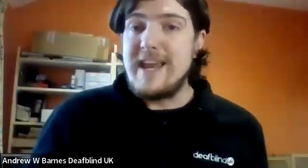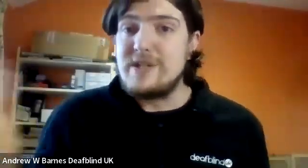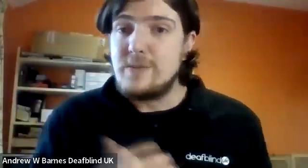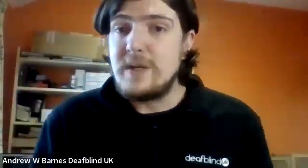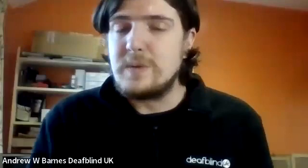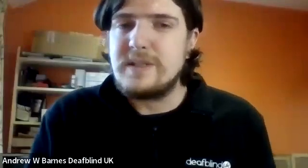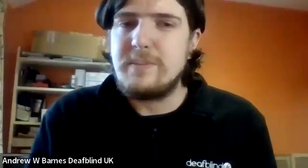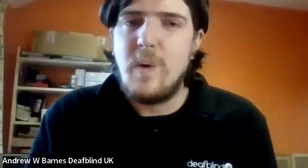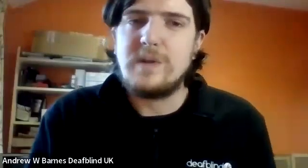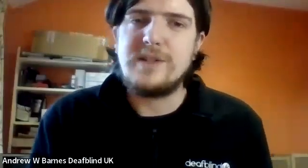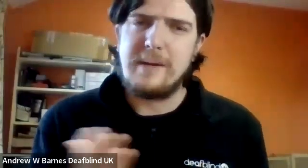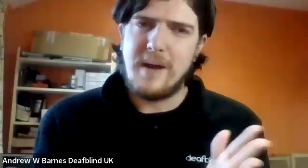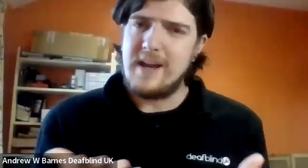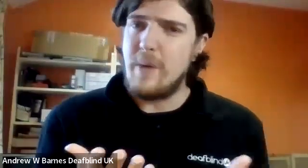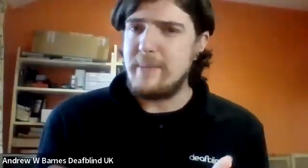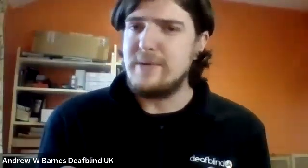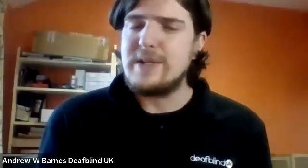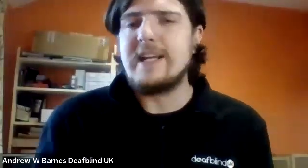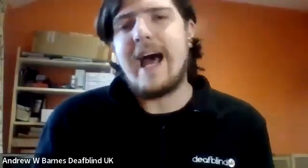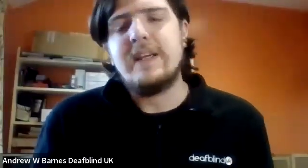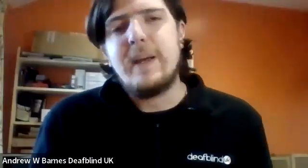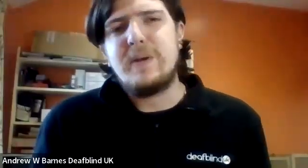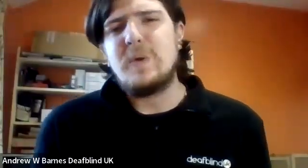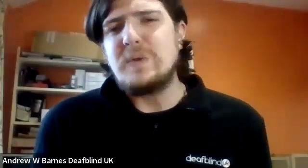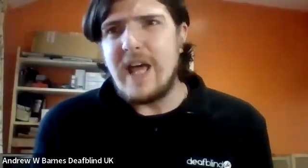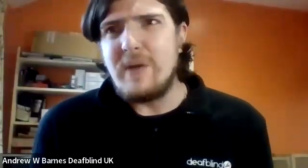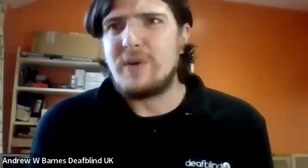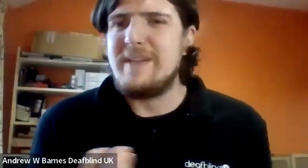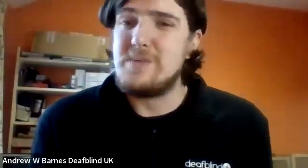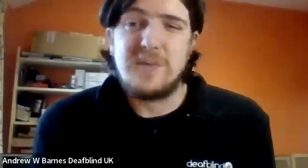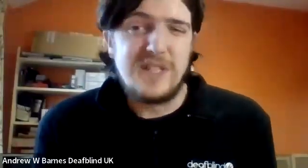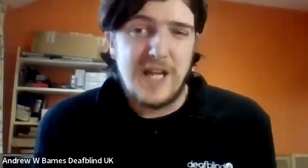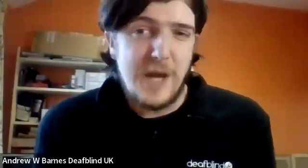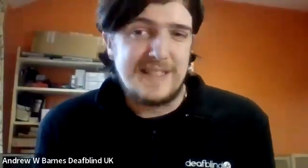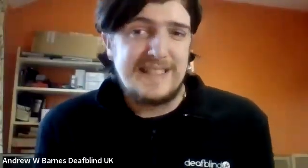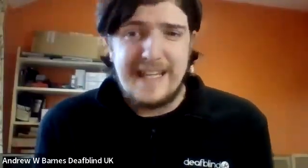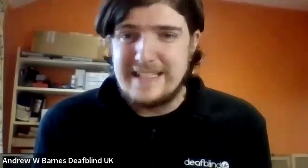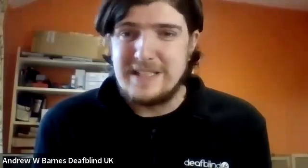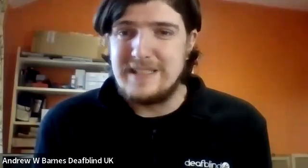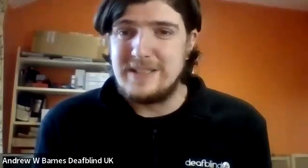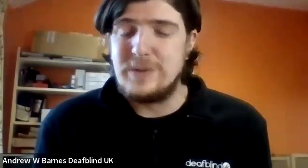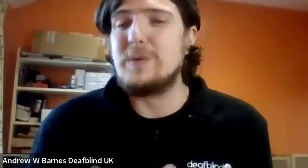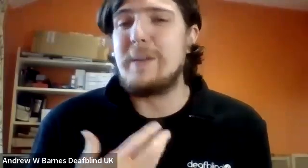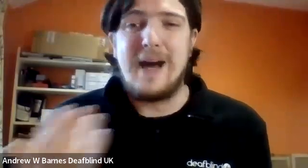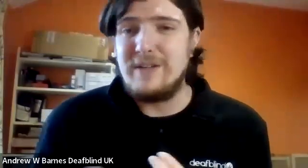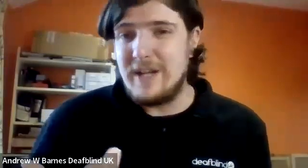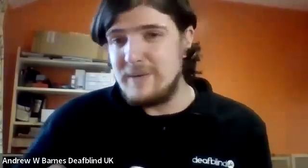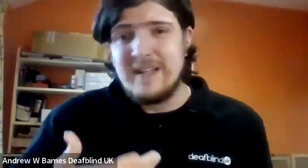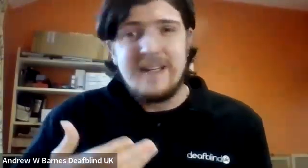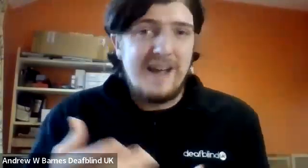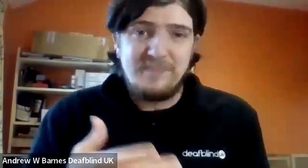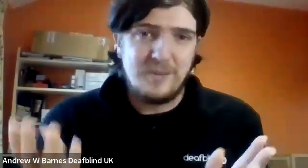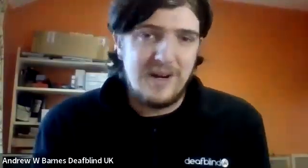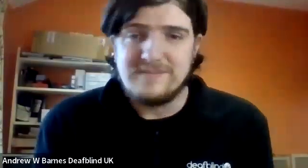age range that we all support. So that's partly why we were looking at that. But also, not everyone wanted to go and sit and talk about, you